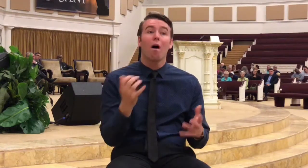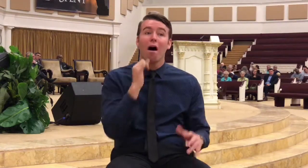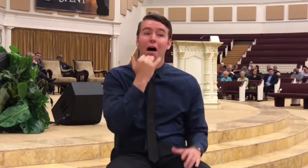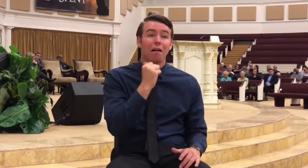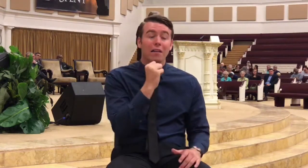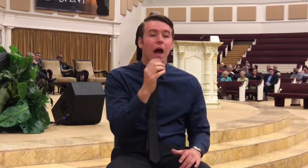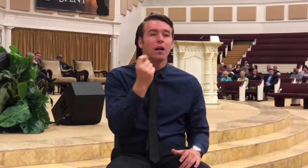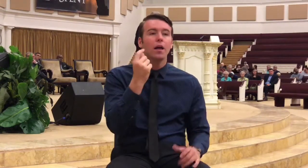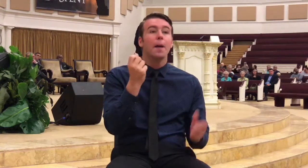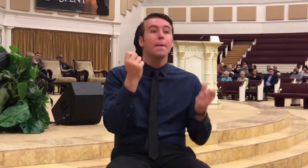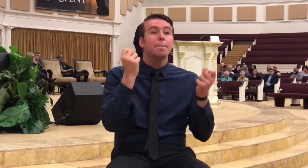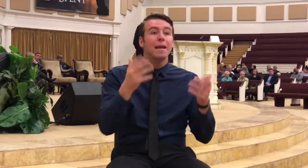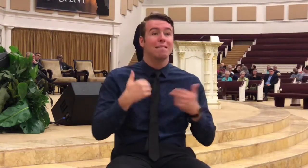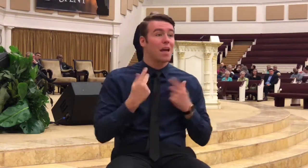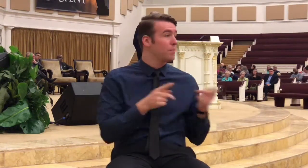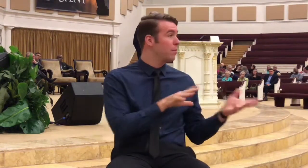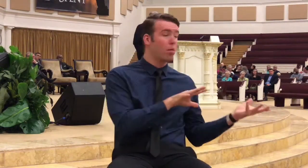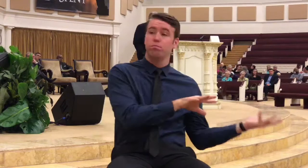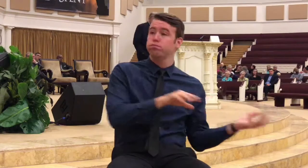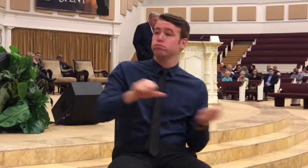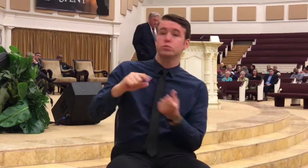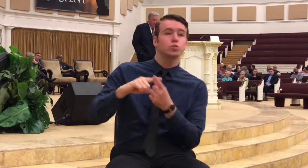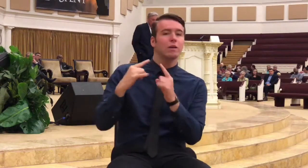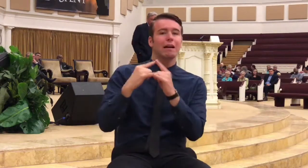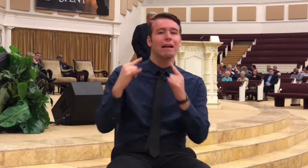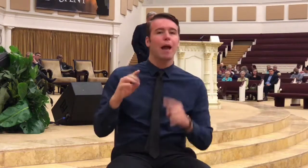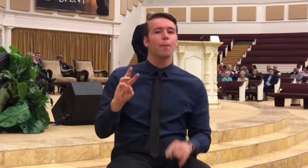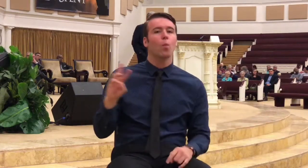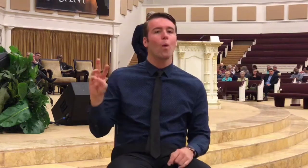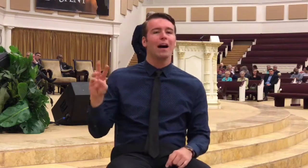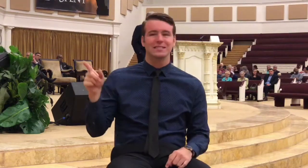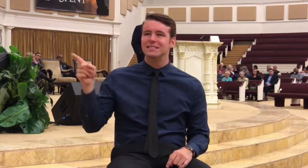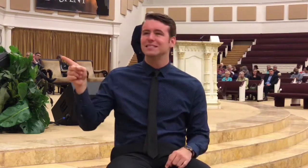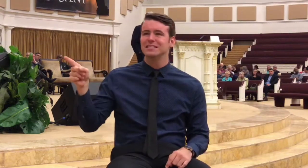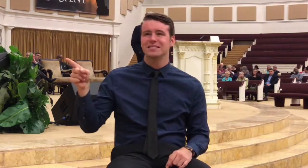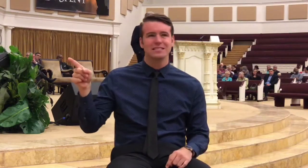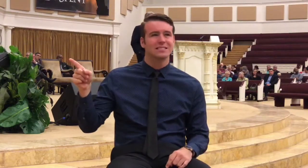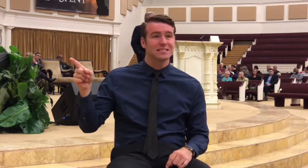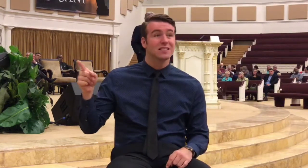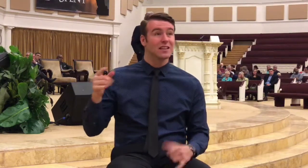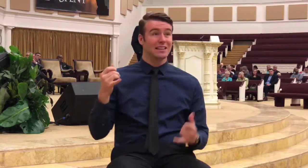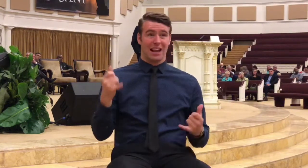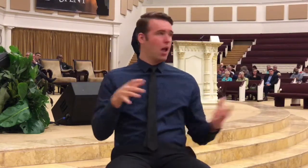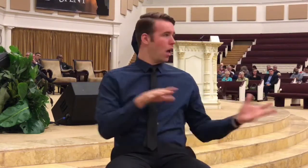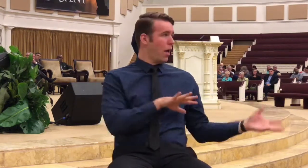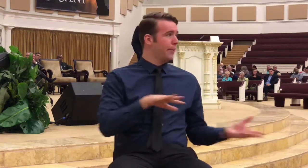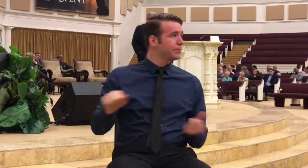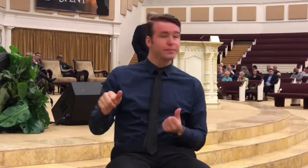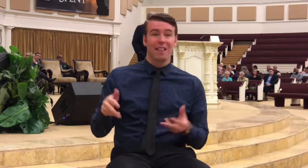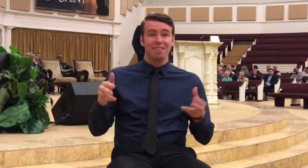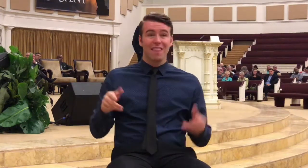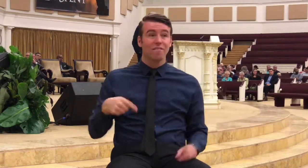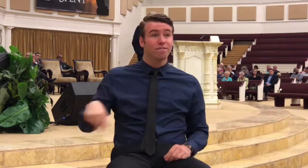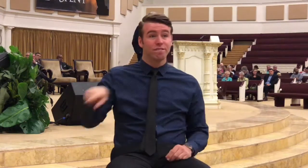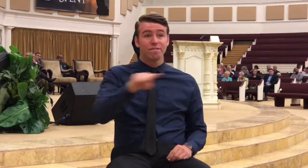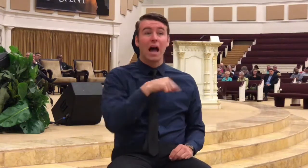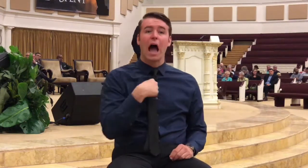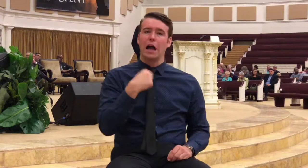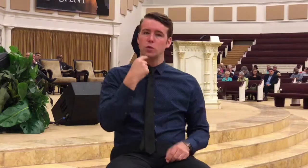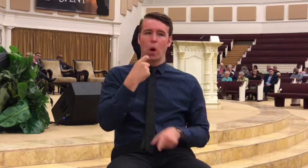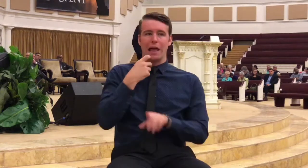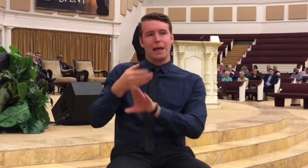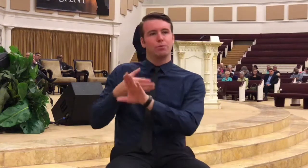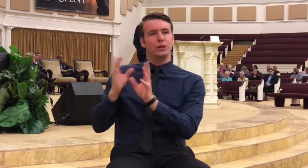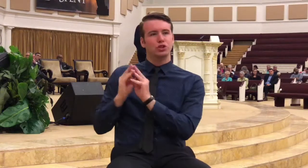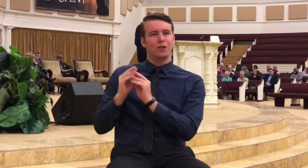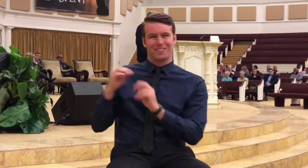many of them are at Camp West this evening, and that you and I are here. I told the pre-service folks,